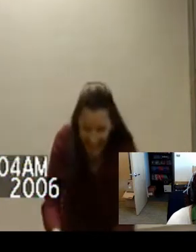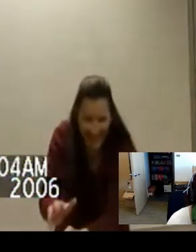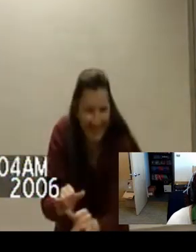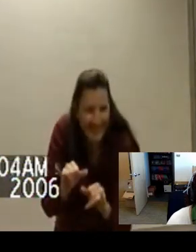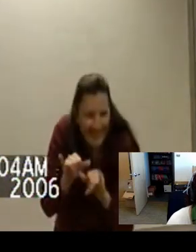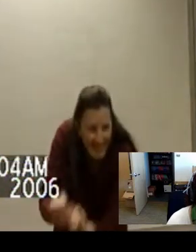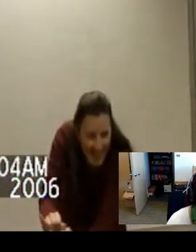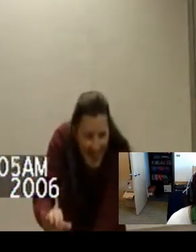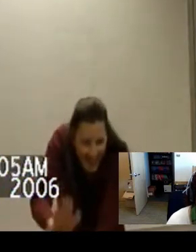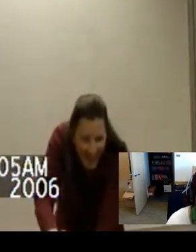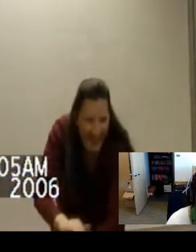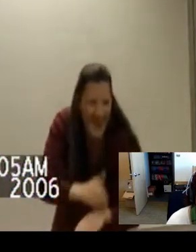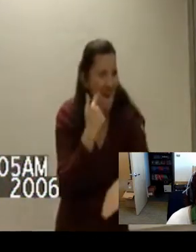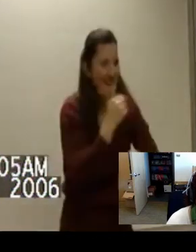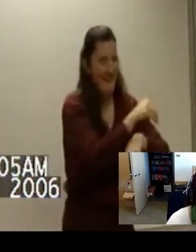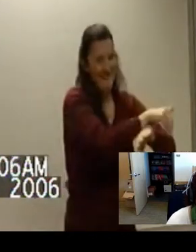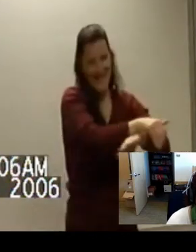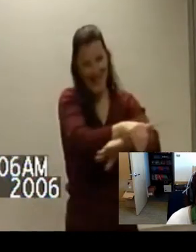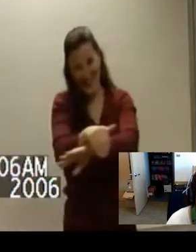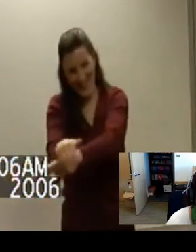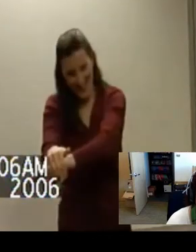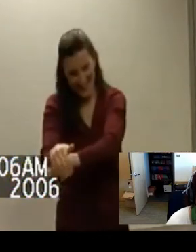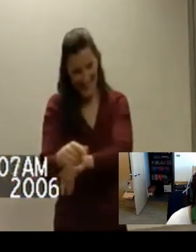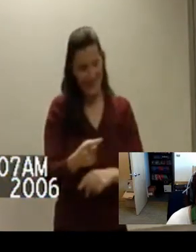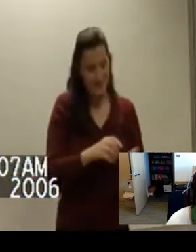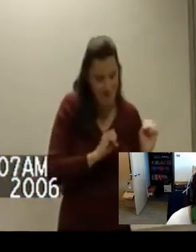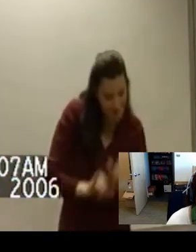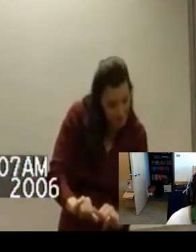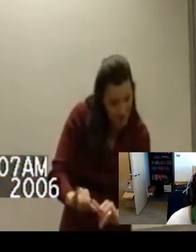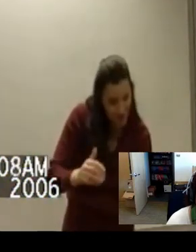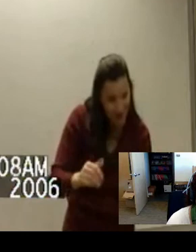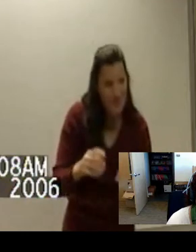newest three were kind of a little more friendly. So we sort of had to